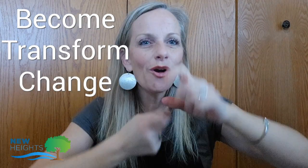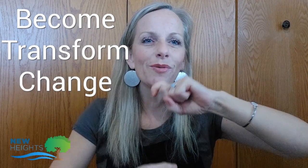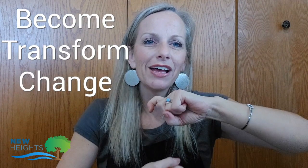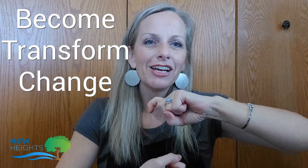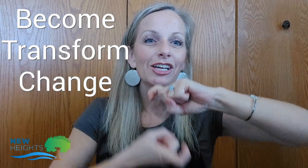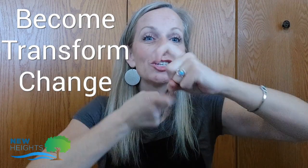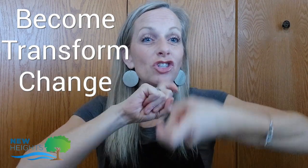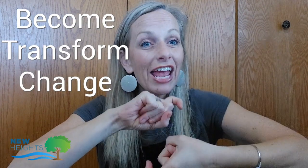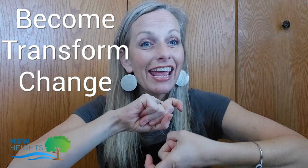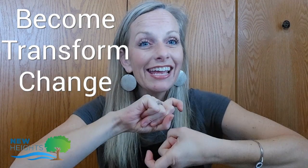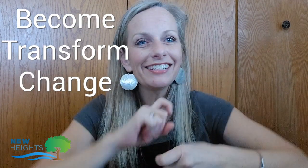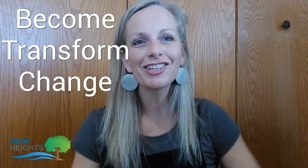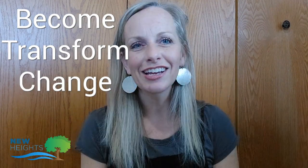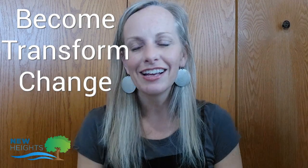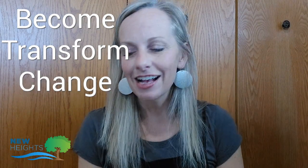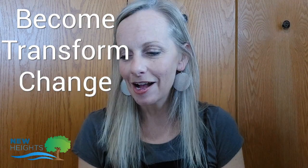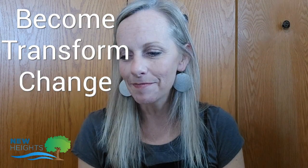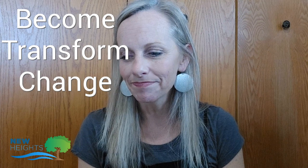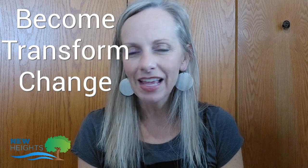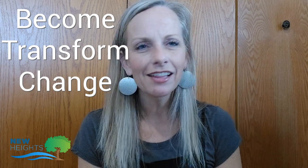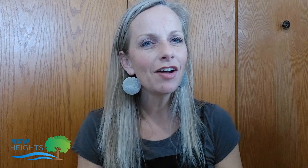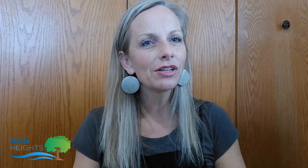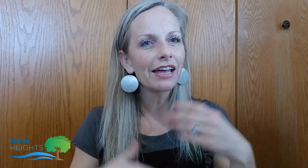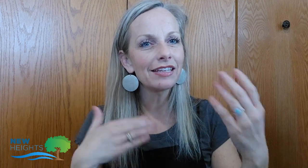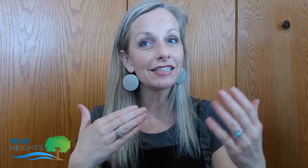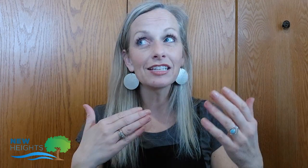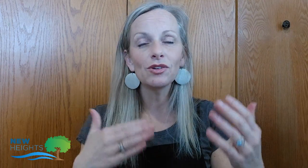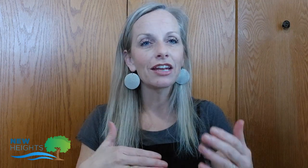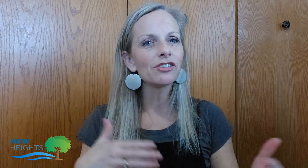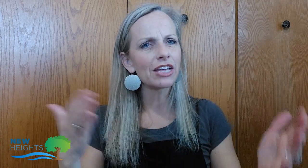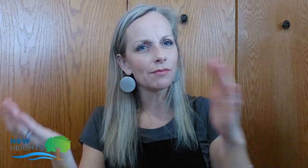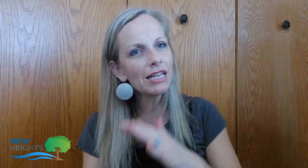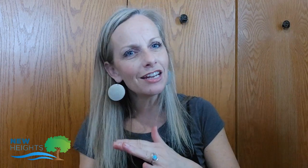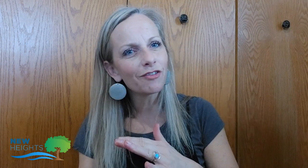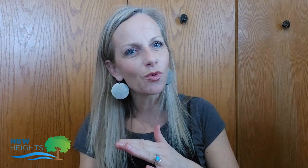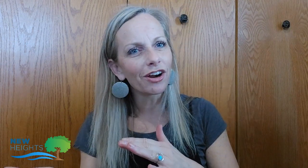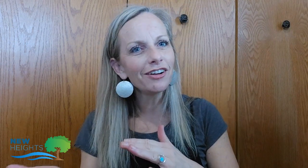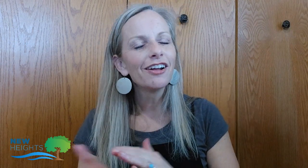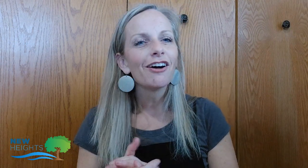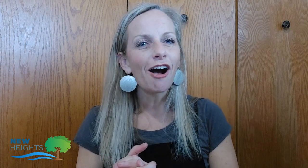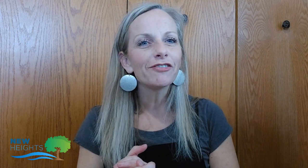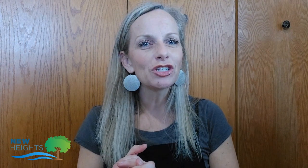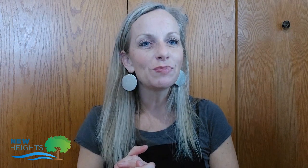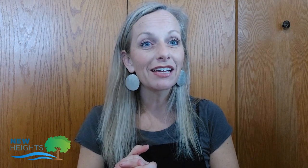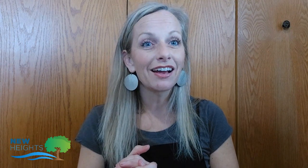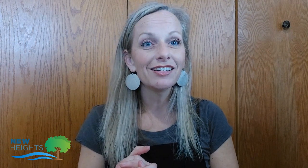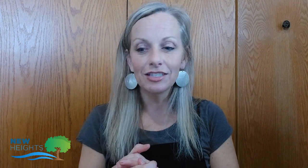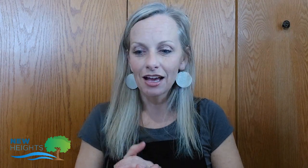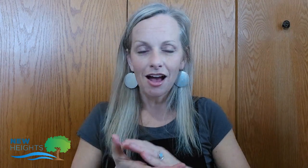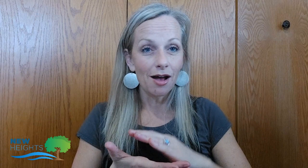transform, change. I love how a lot of these things you can understand the meaning of a word, often just because of